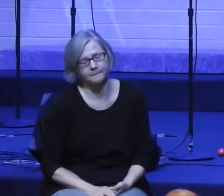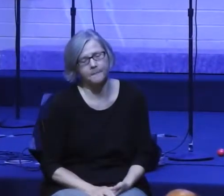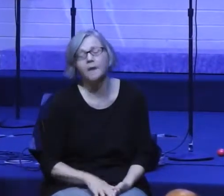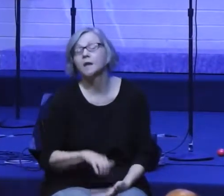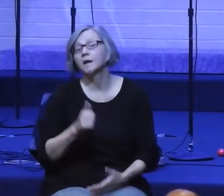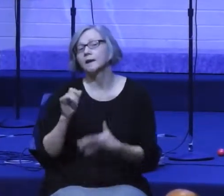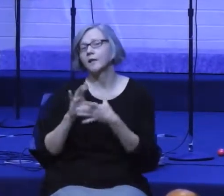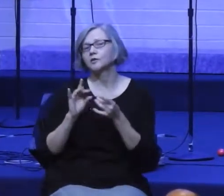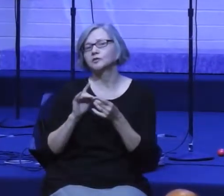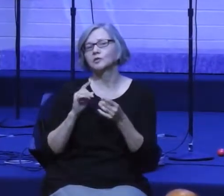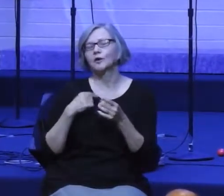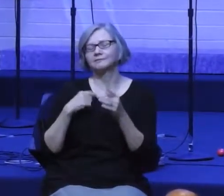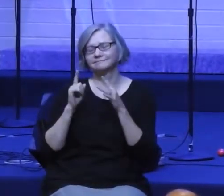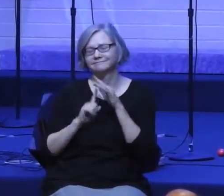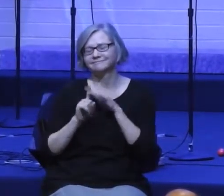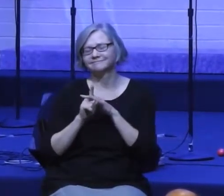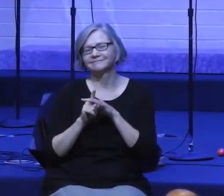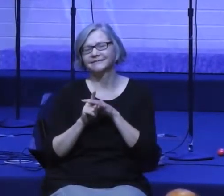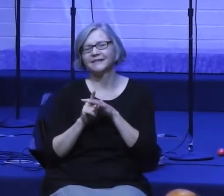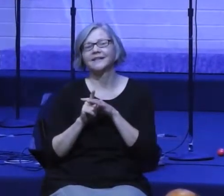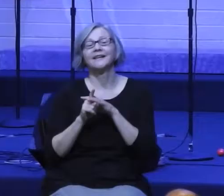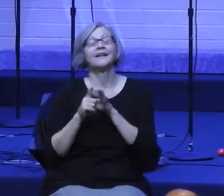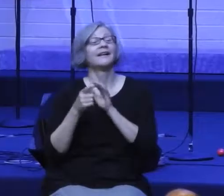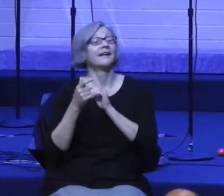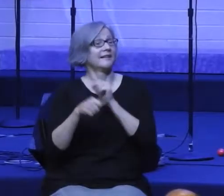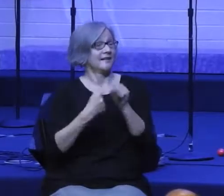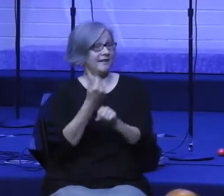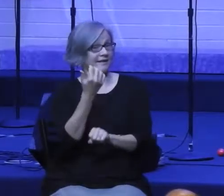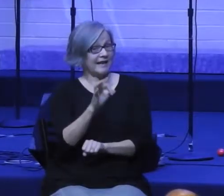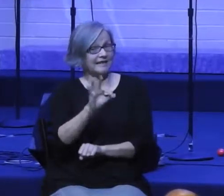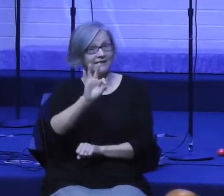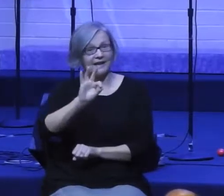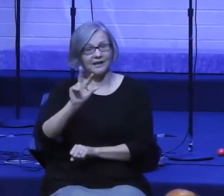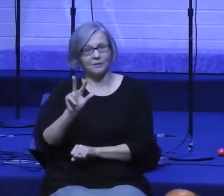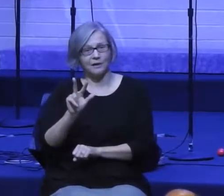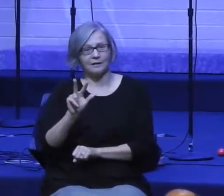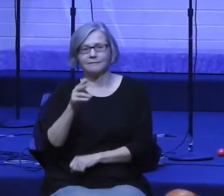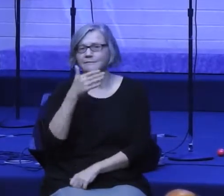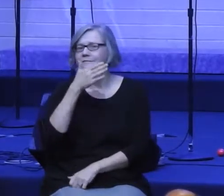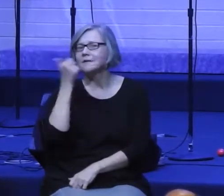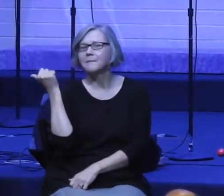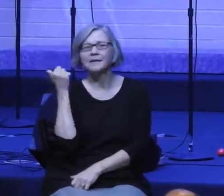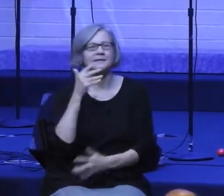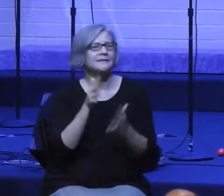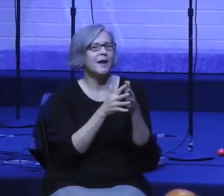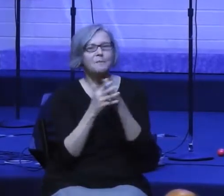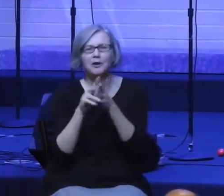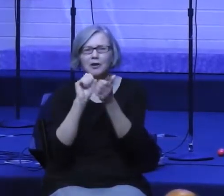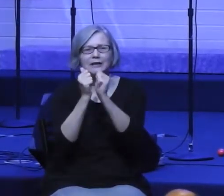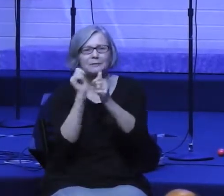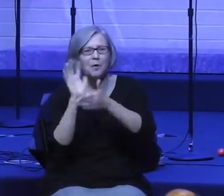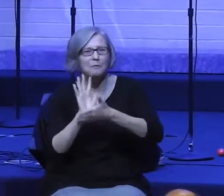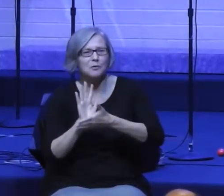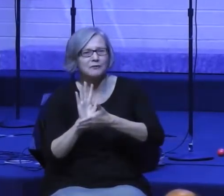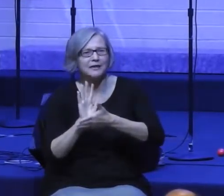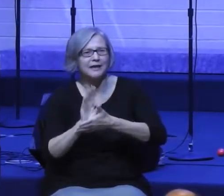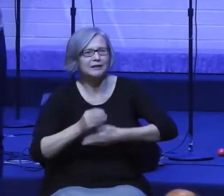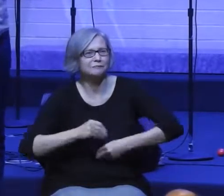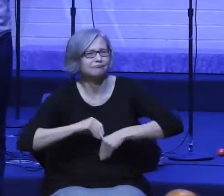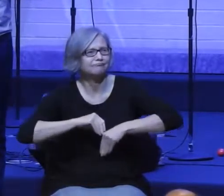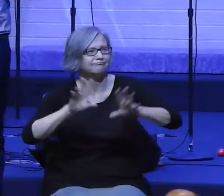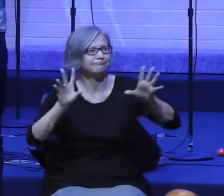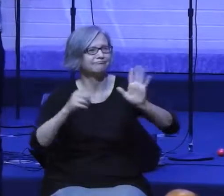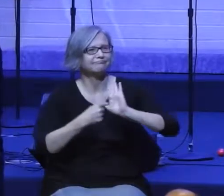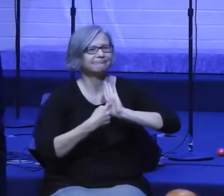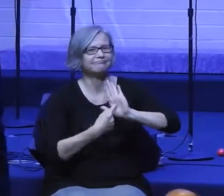other story that comes to mind, 1993. One of the greatest American sports films of all time was